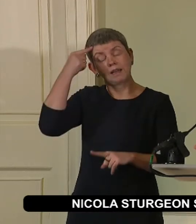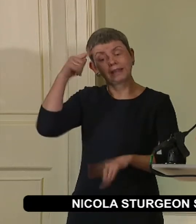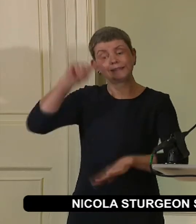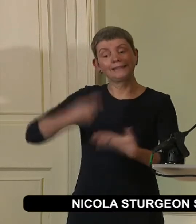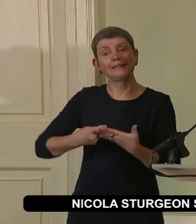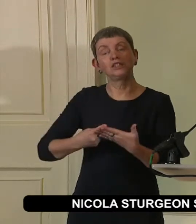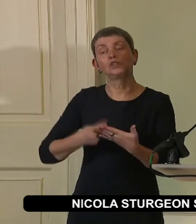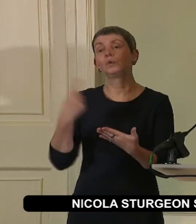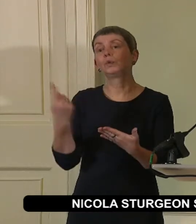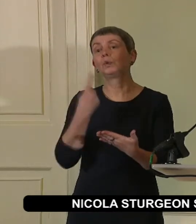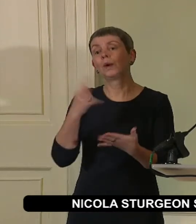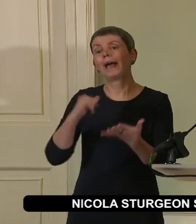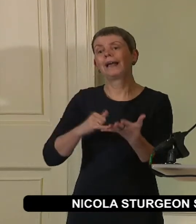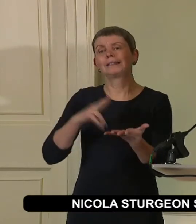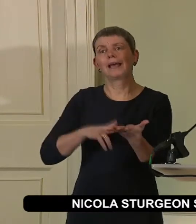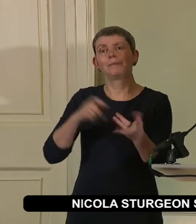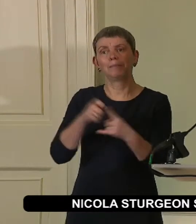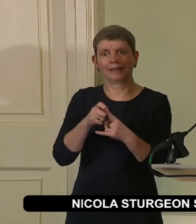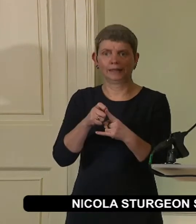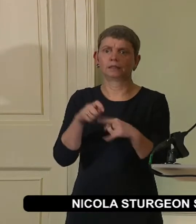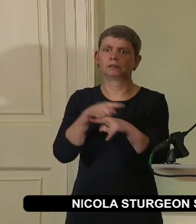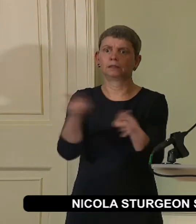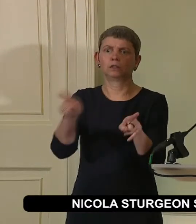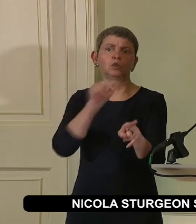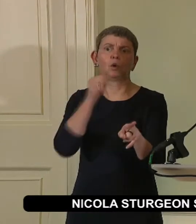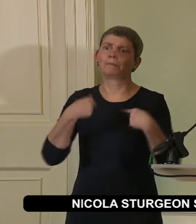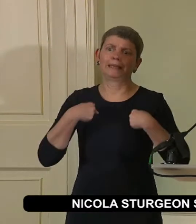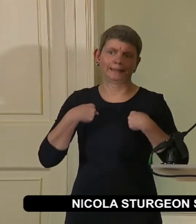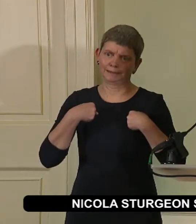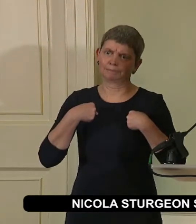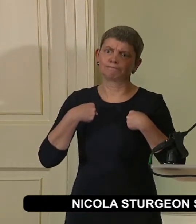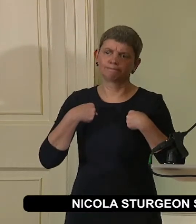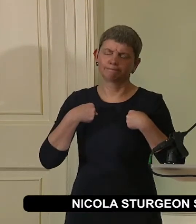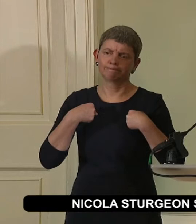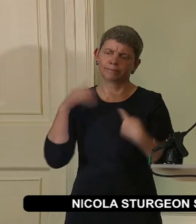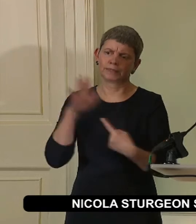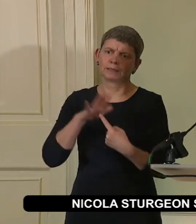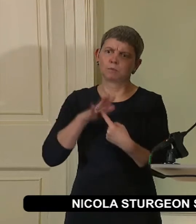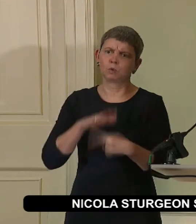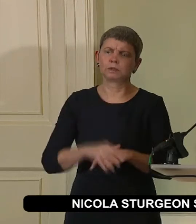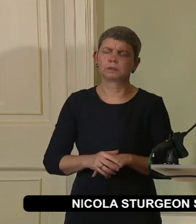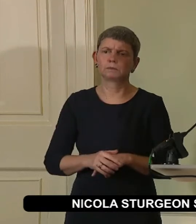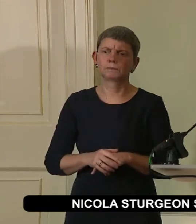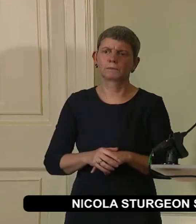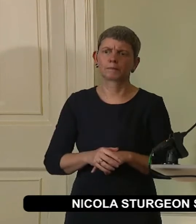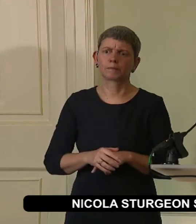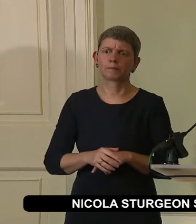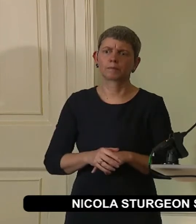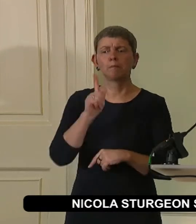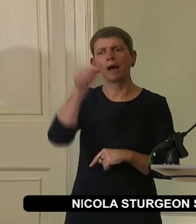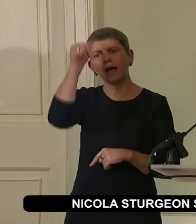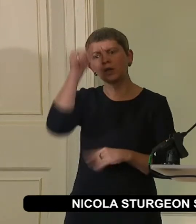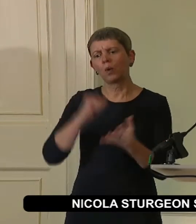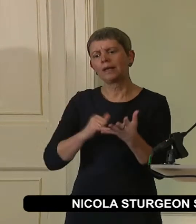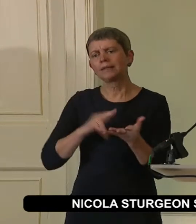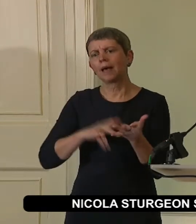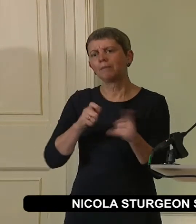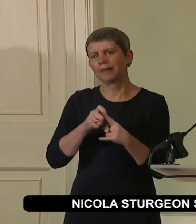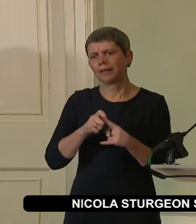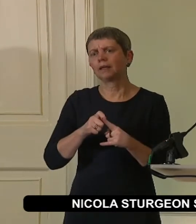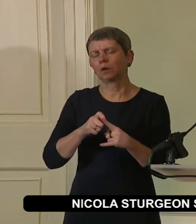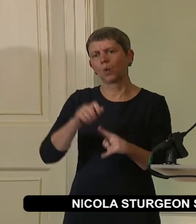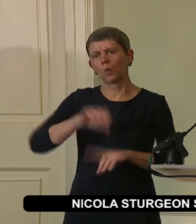the SNP collectively, not by me alone. But I know my party well enough to